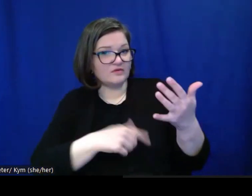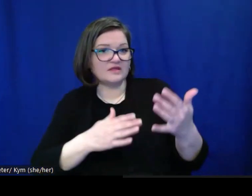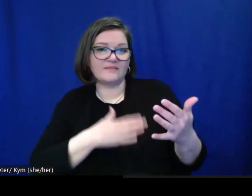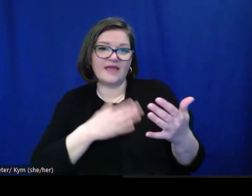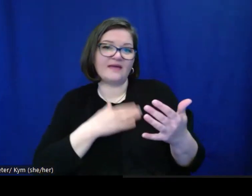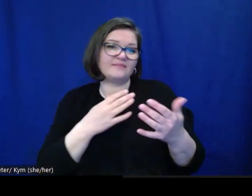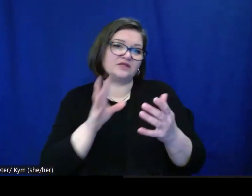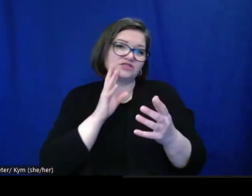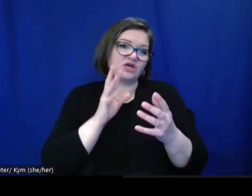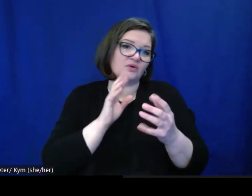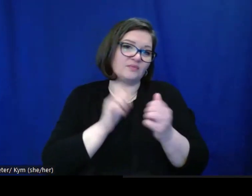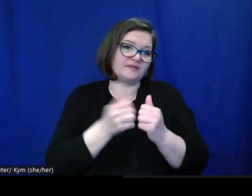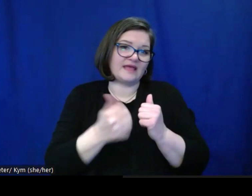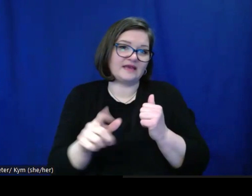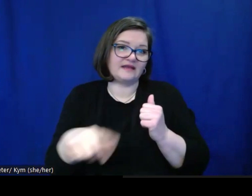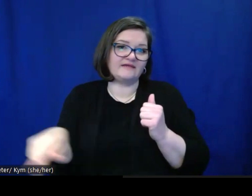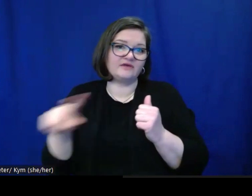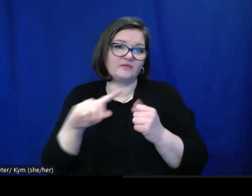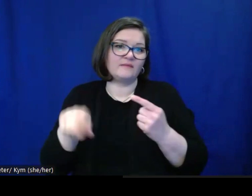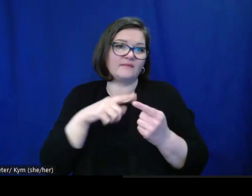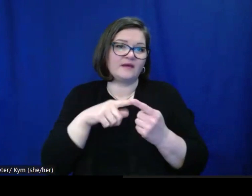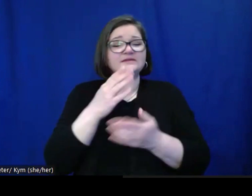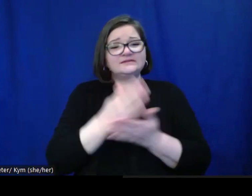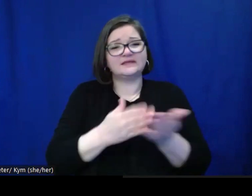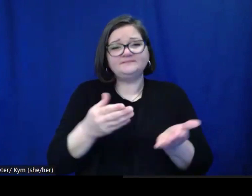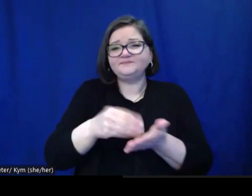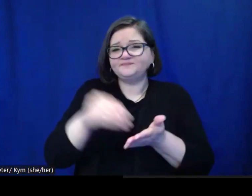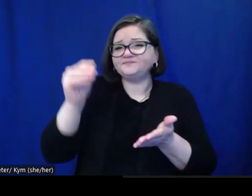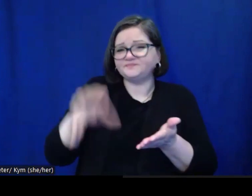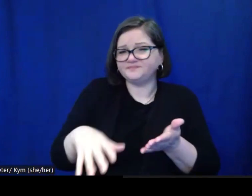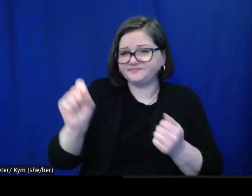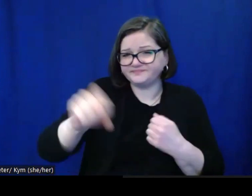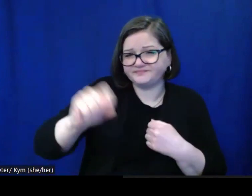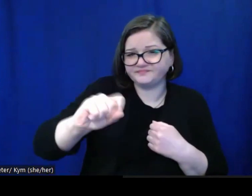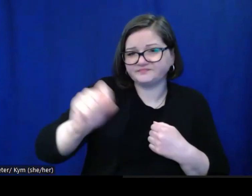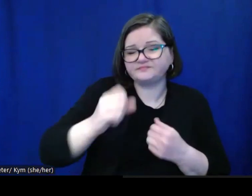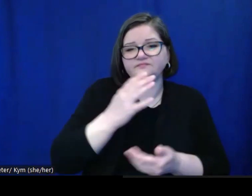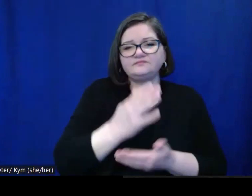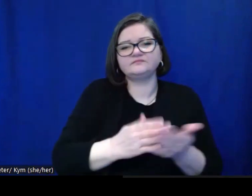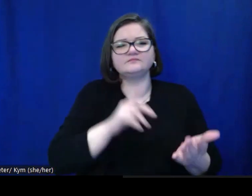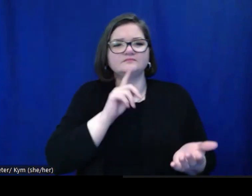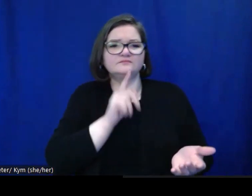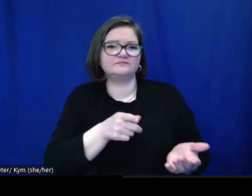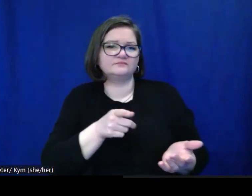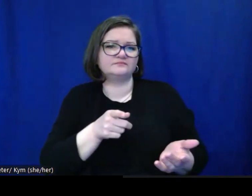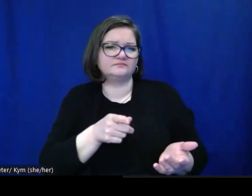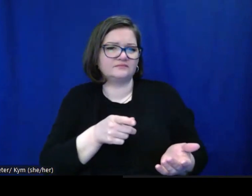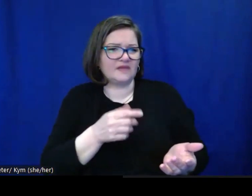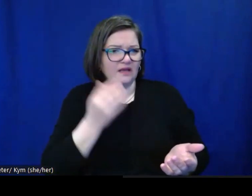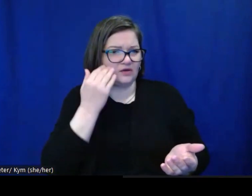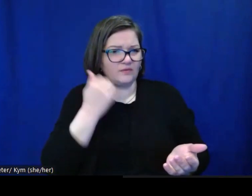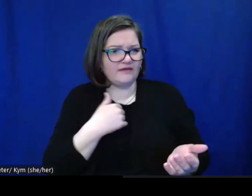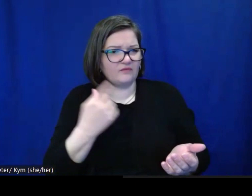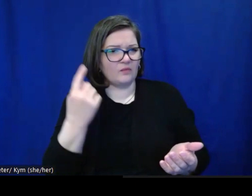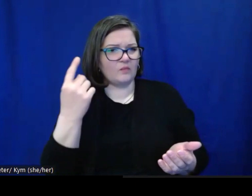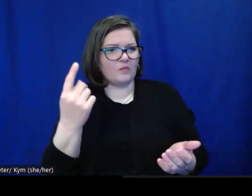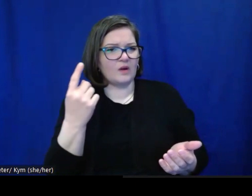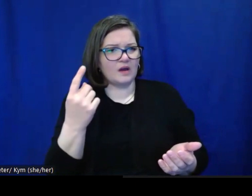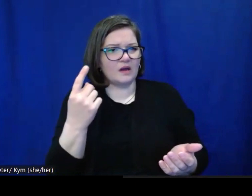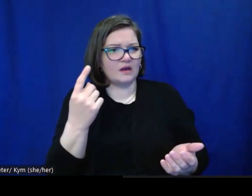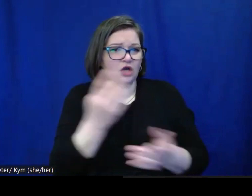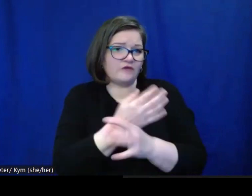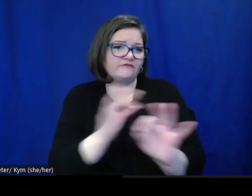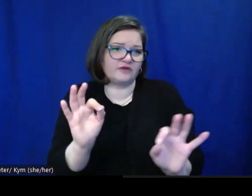talk to any of you about them. Some are costly, and then some are, there's one up here some are